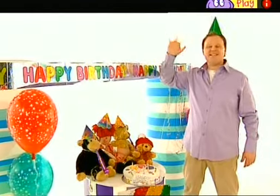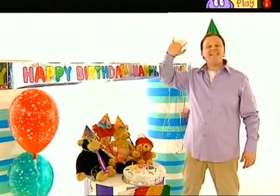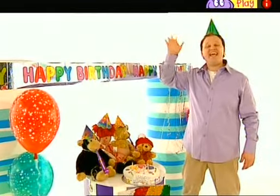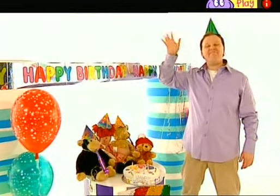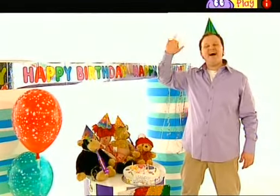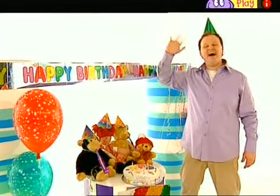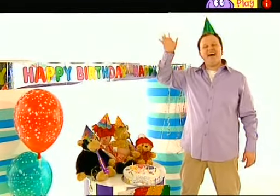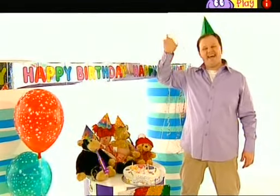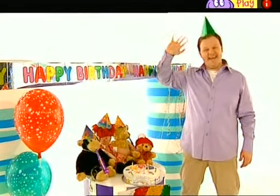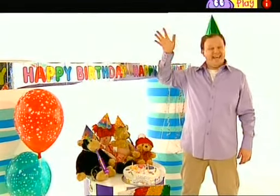say goodbye.